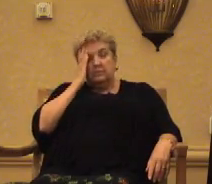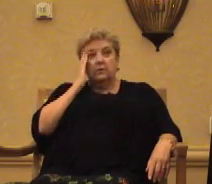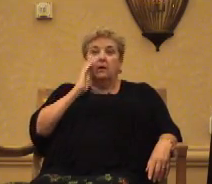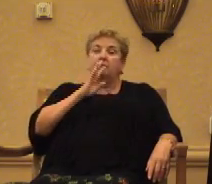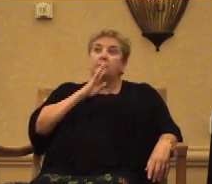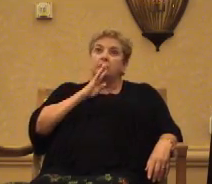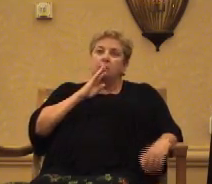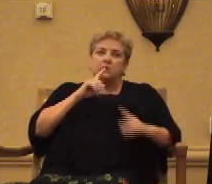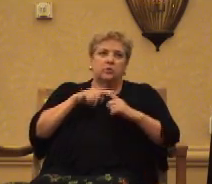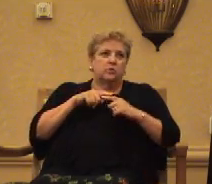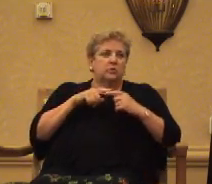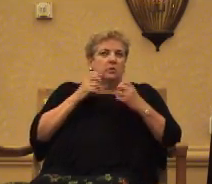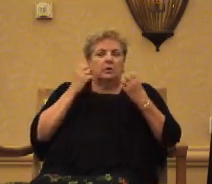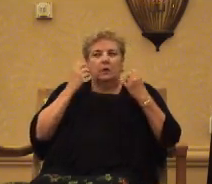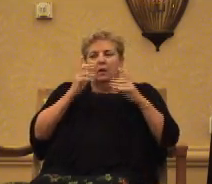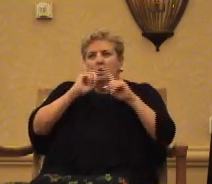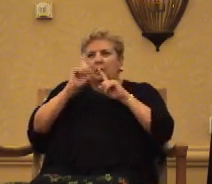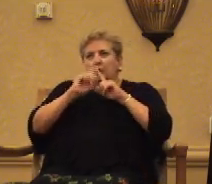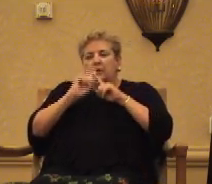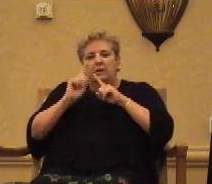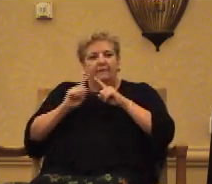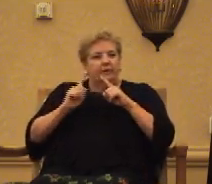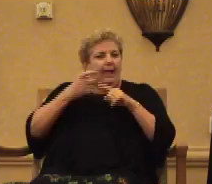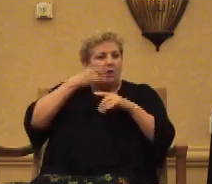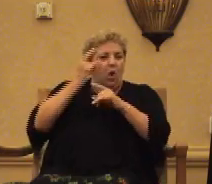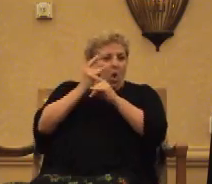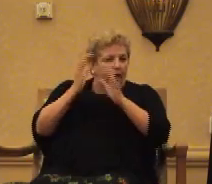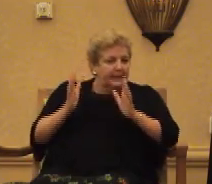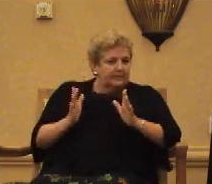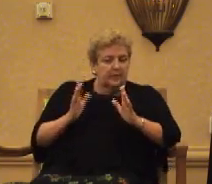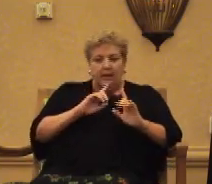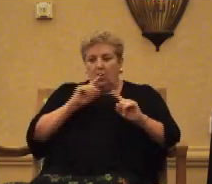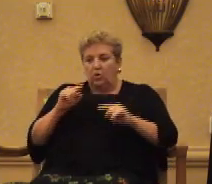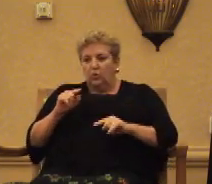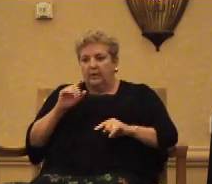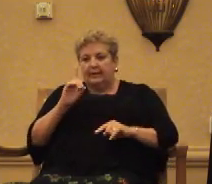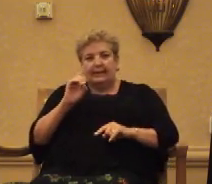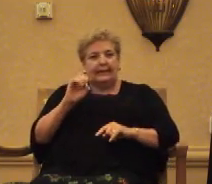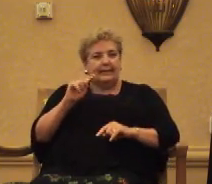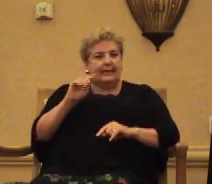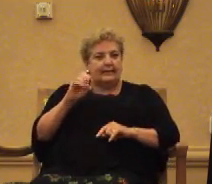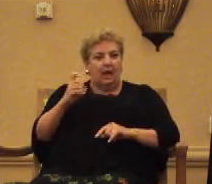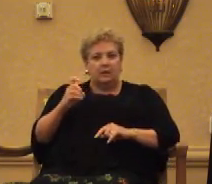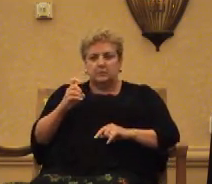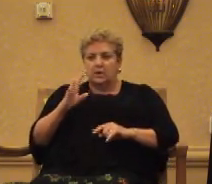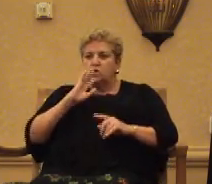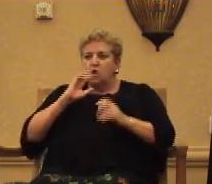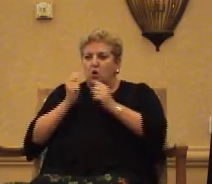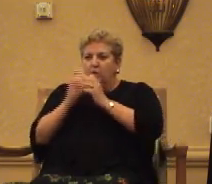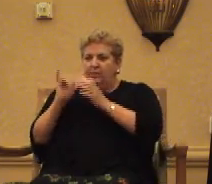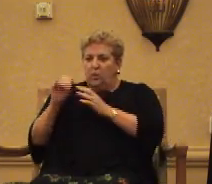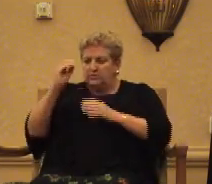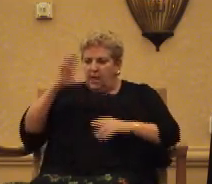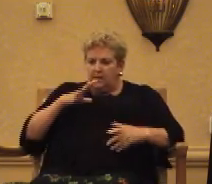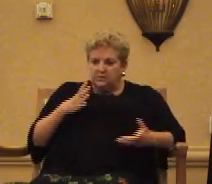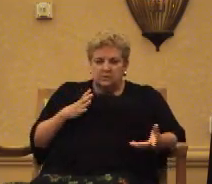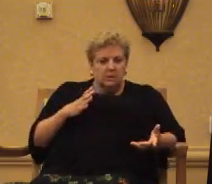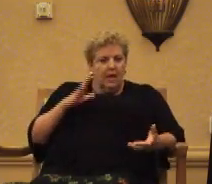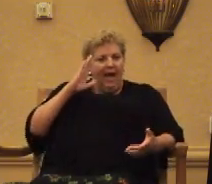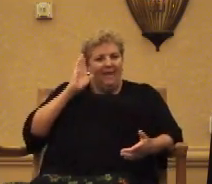I've talked to hundreds and hundreds of alcoholics. I go to a detox, I talk to guys down there every week, and I've never met anybody